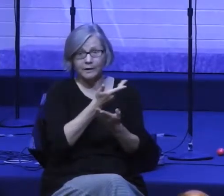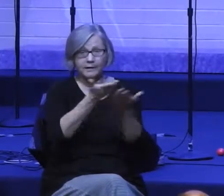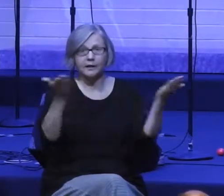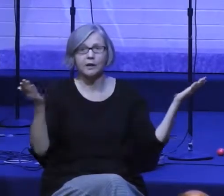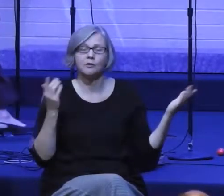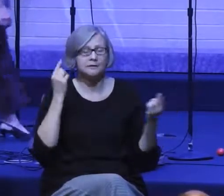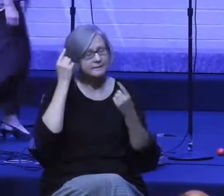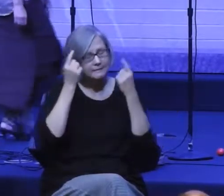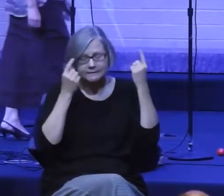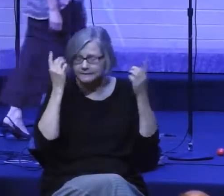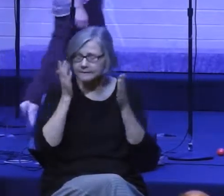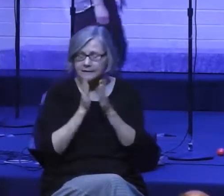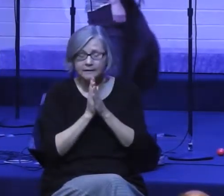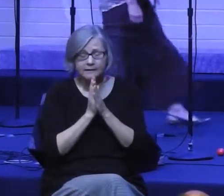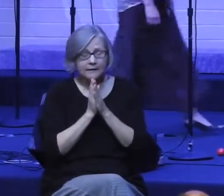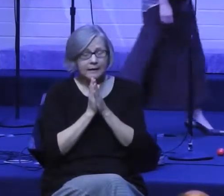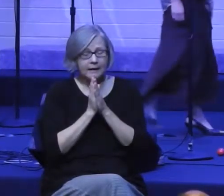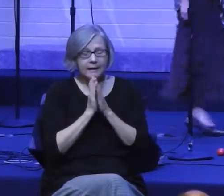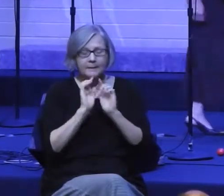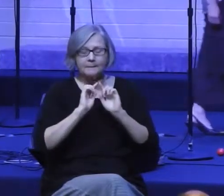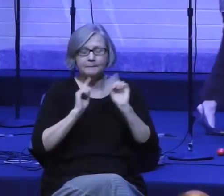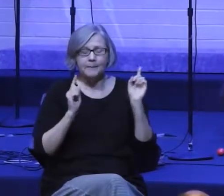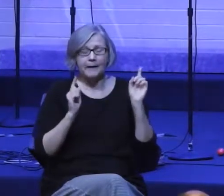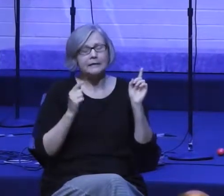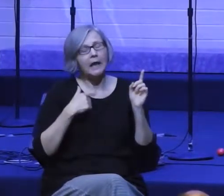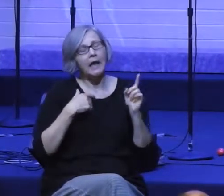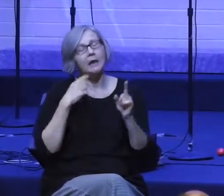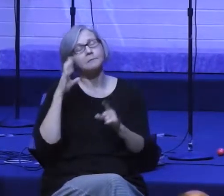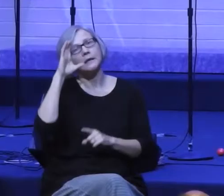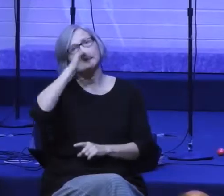team comes back up, would you guys pray with me? Lord,